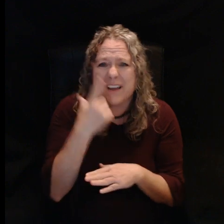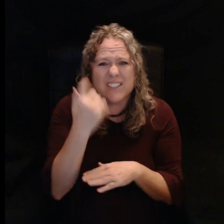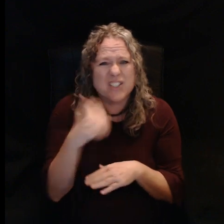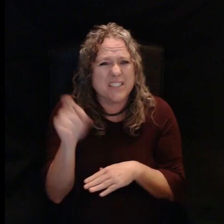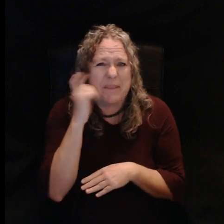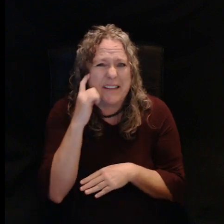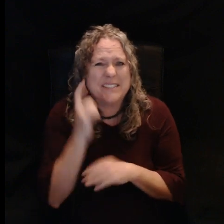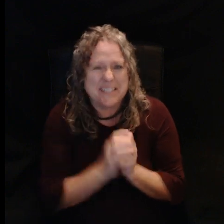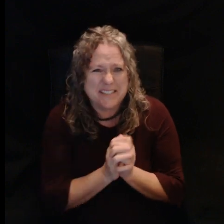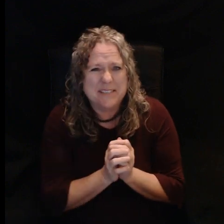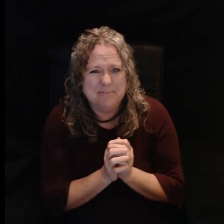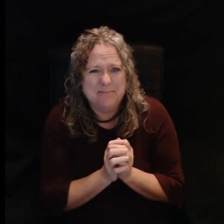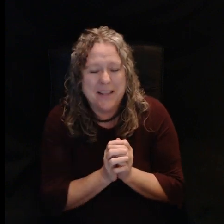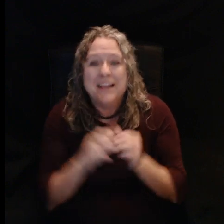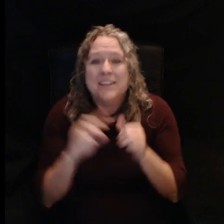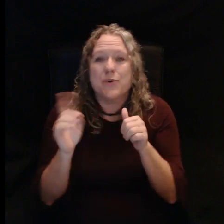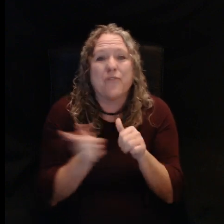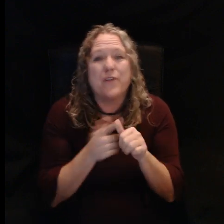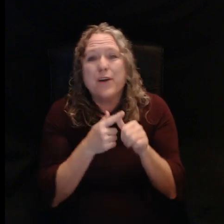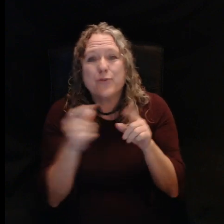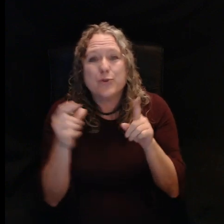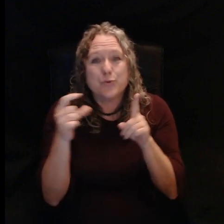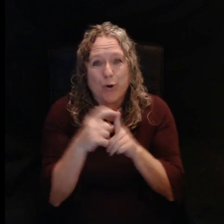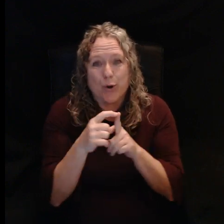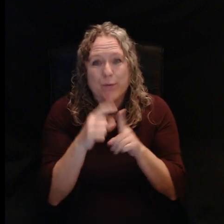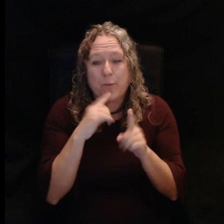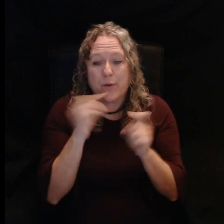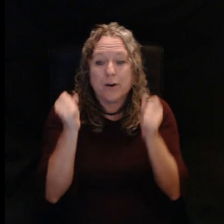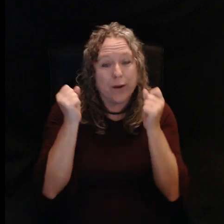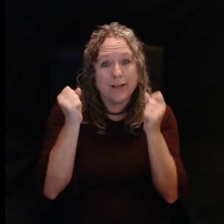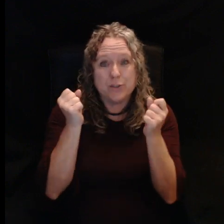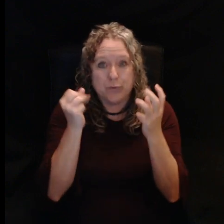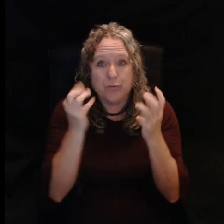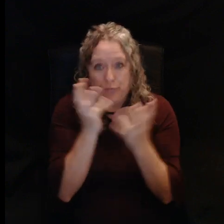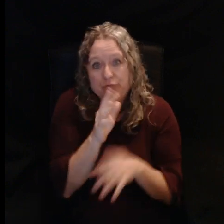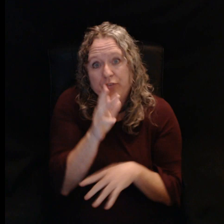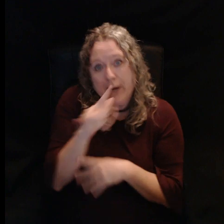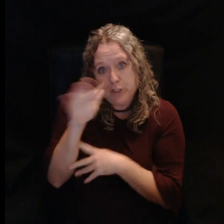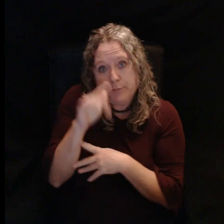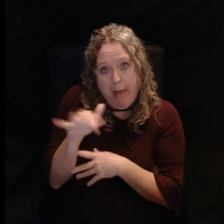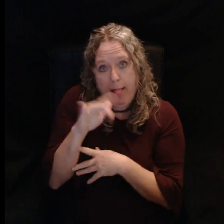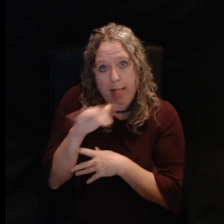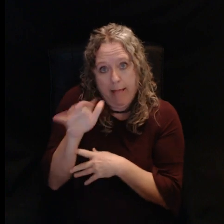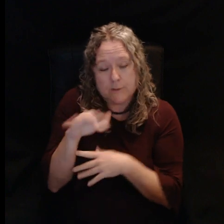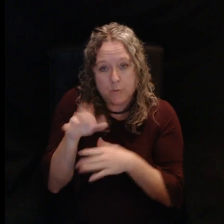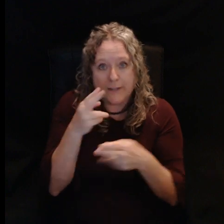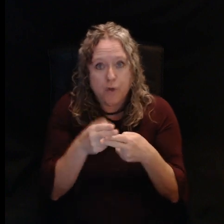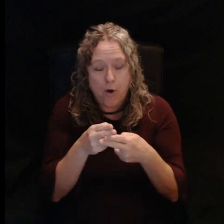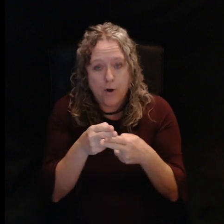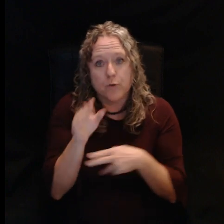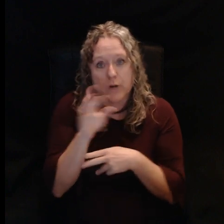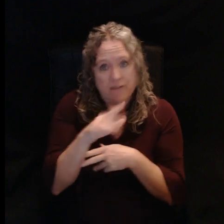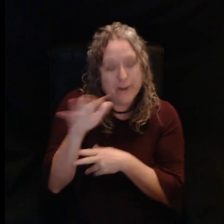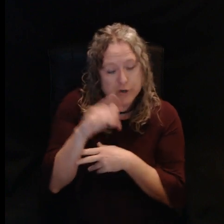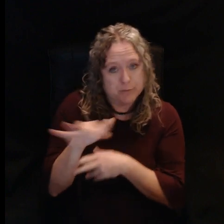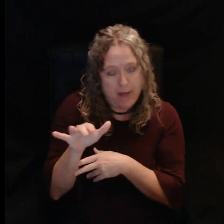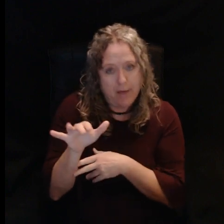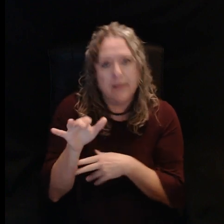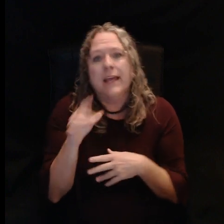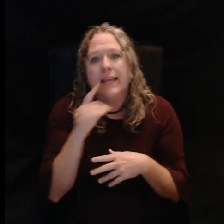it just makes sense. So our very first word that we're going to fingerspell is what it's called. We're going to fingerspell